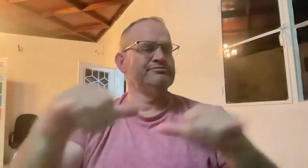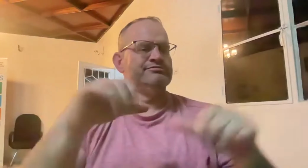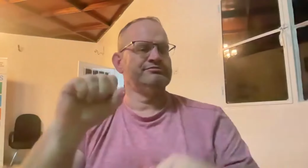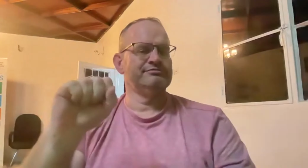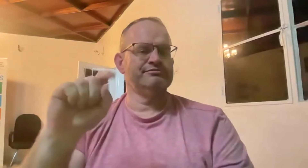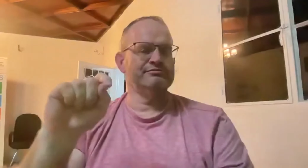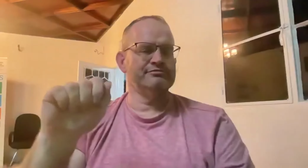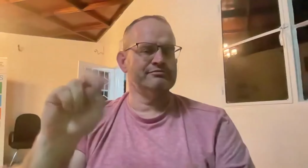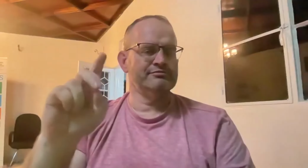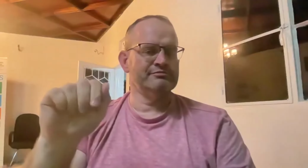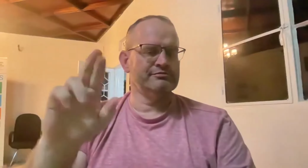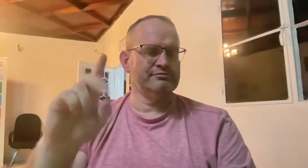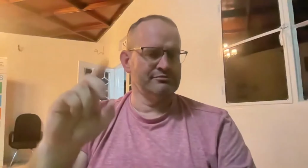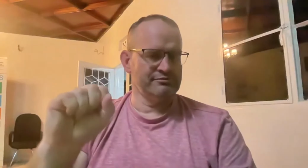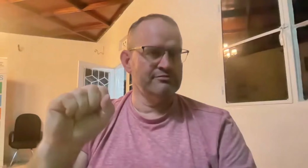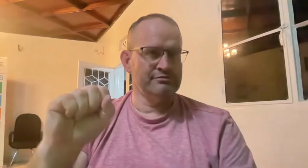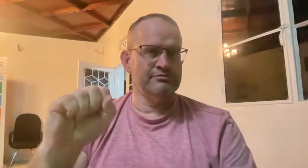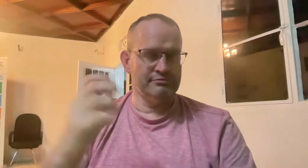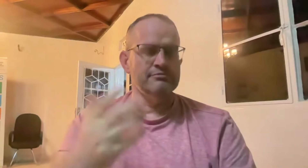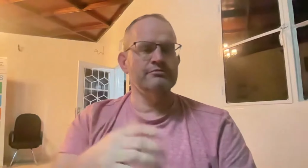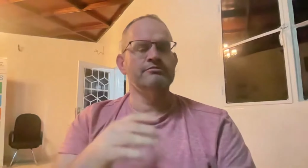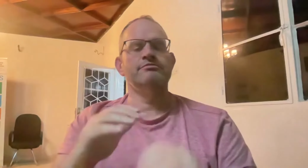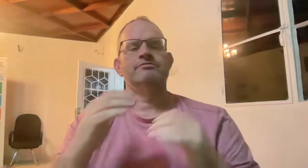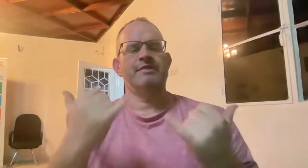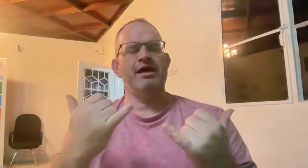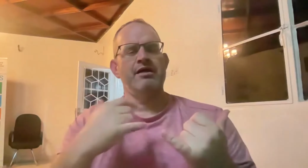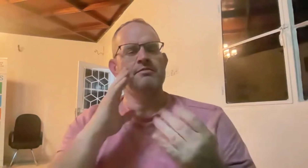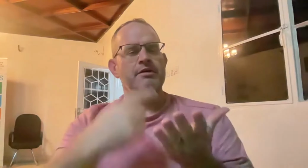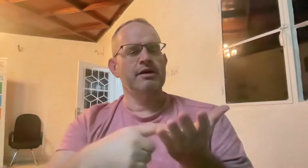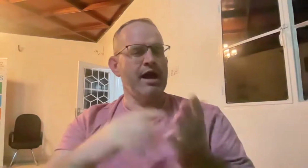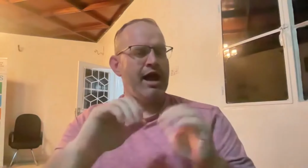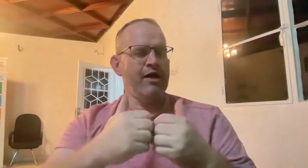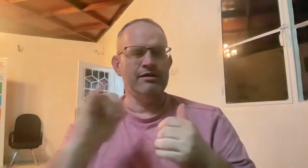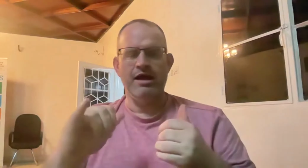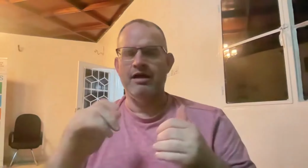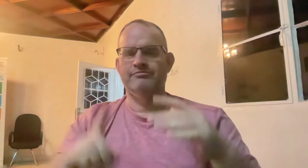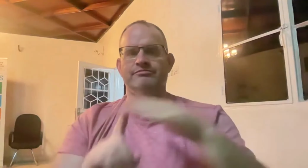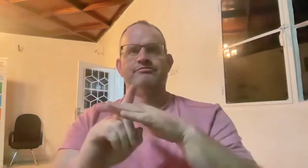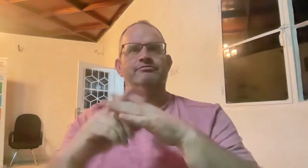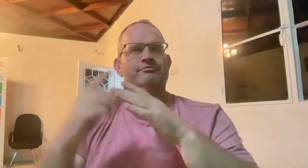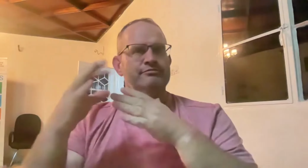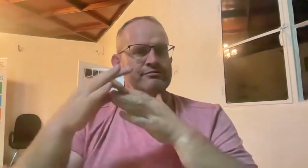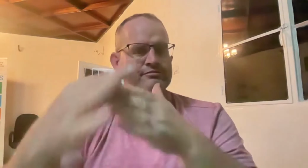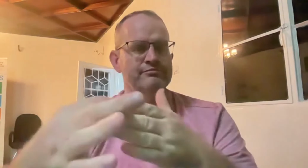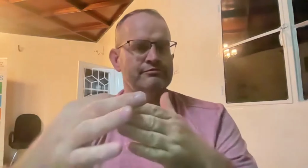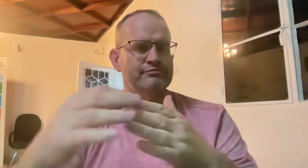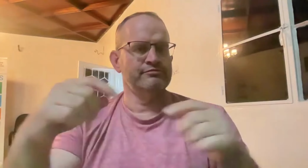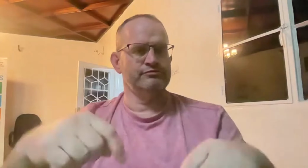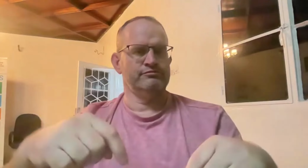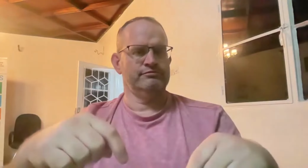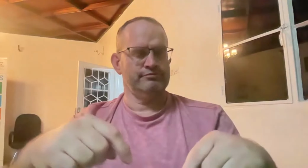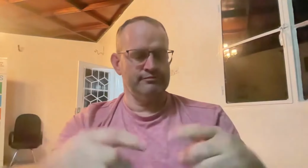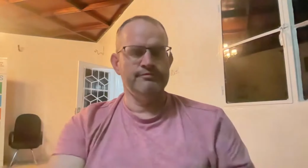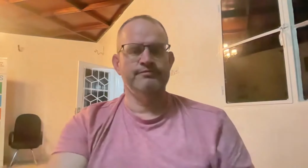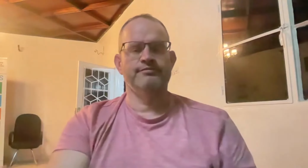3 years from now in developing the standards that we'll be looking at today. And today I want